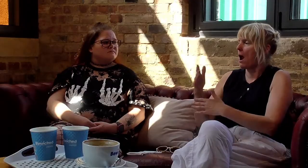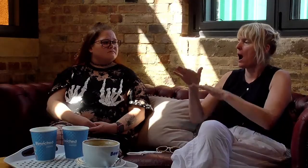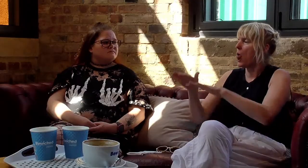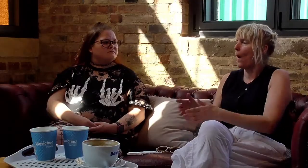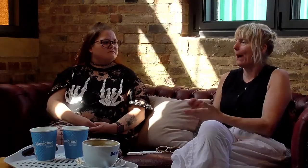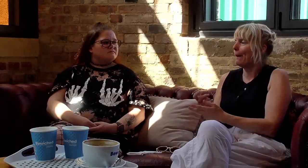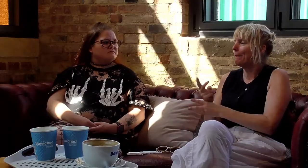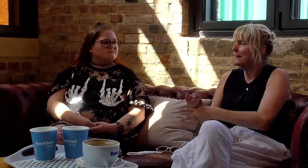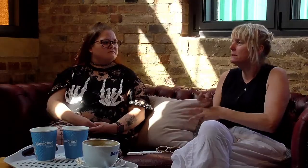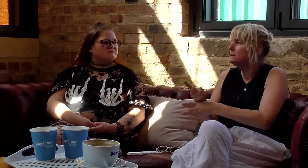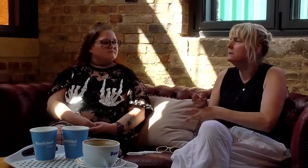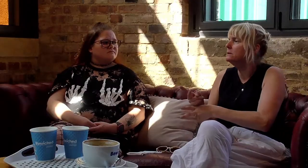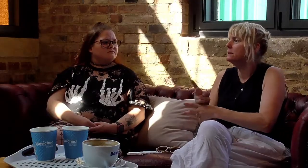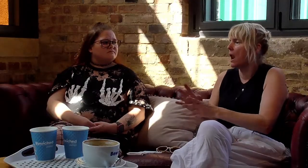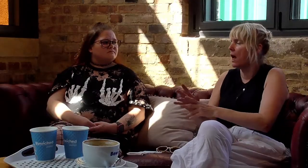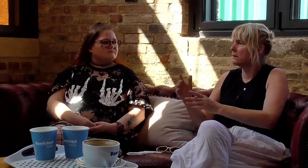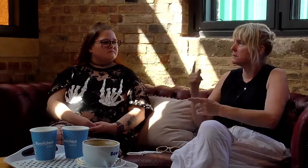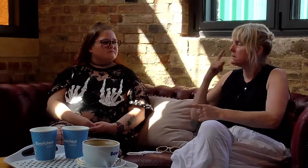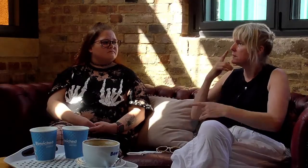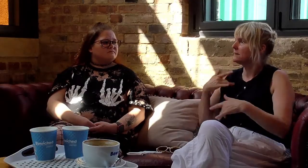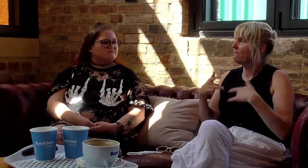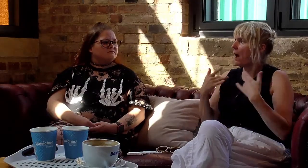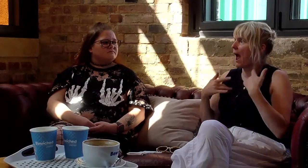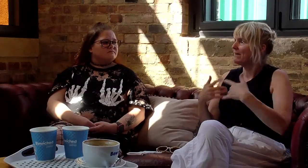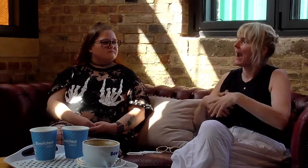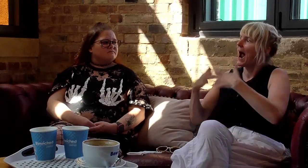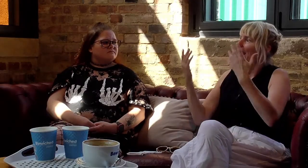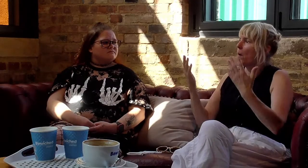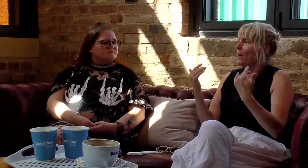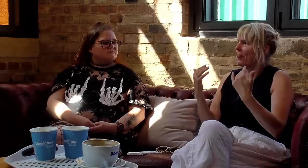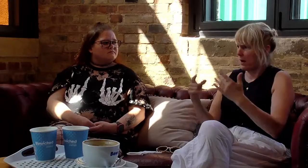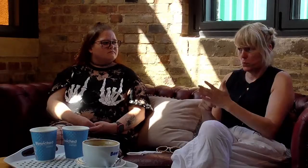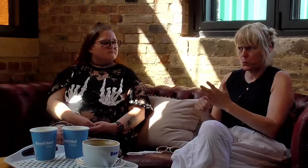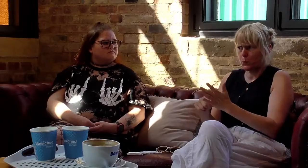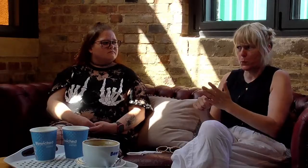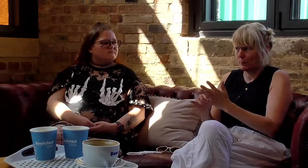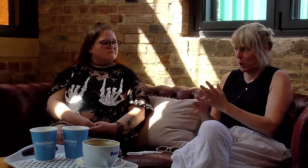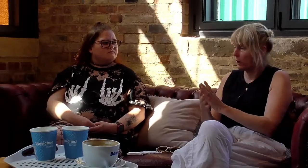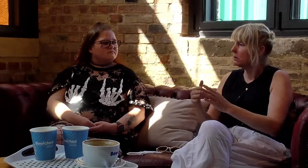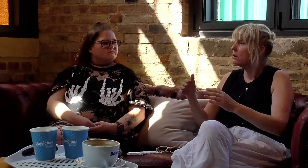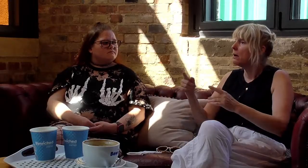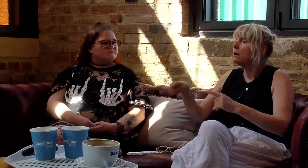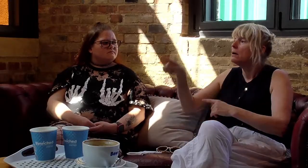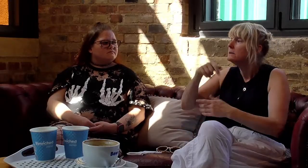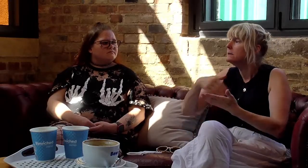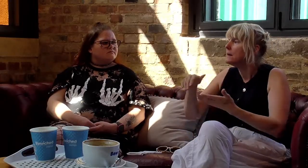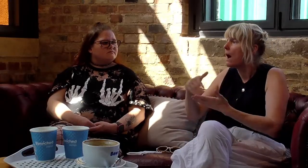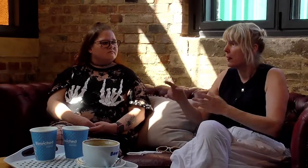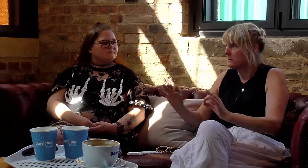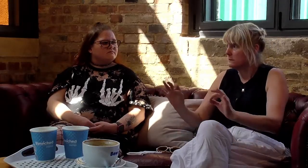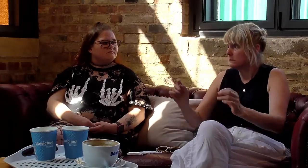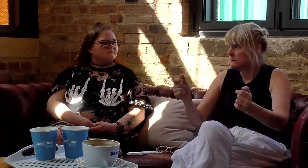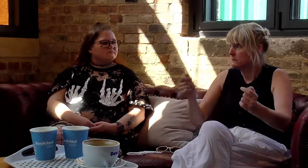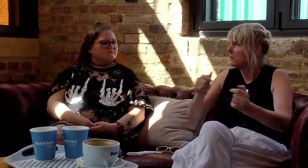but I think ours are more low maintenance because they can get through lots of different sorts of